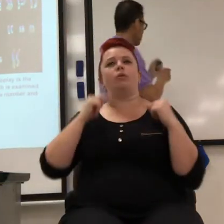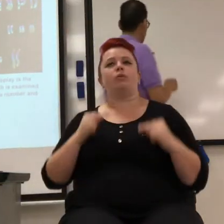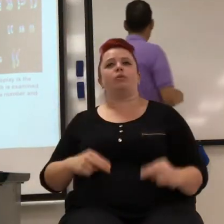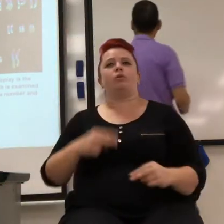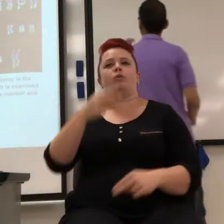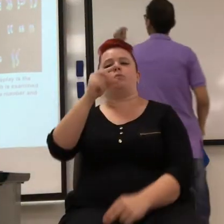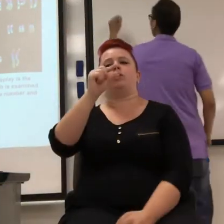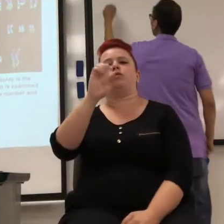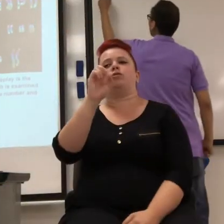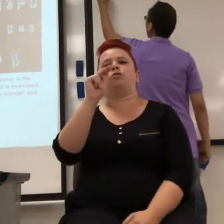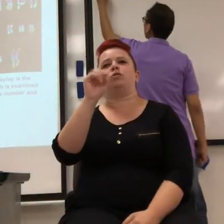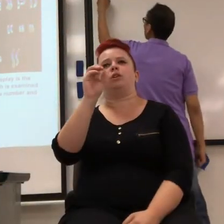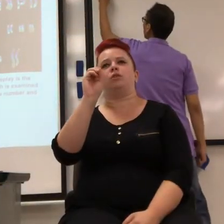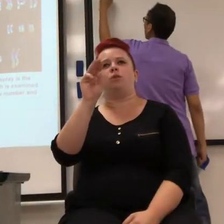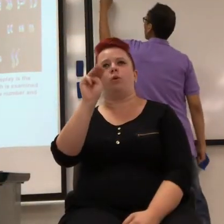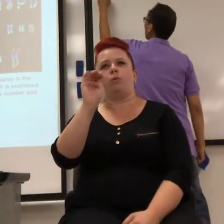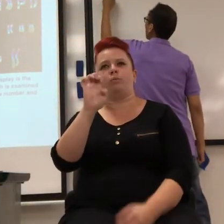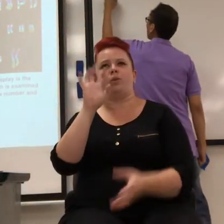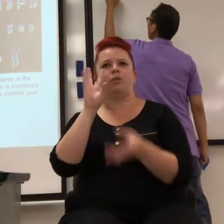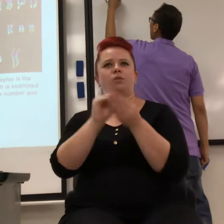chromosomes.